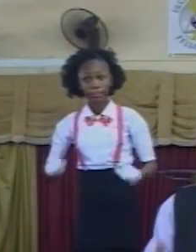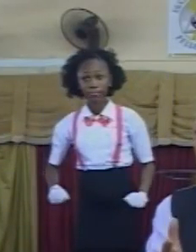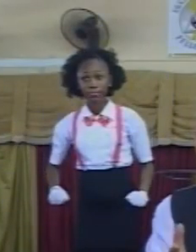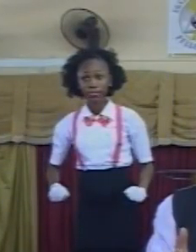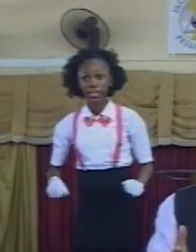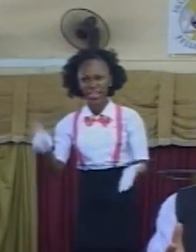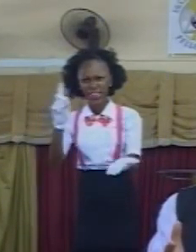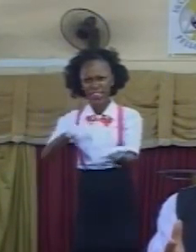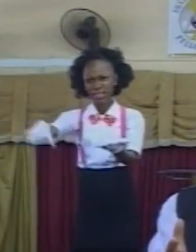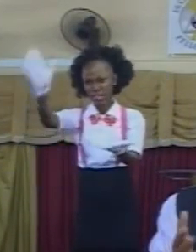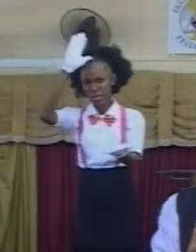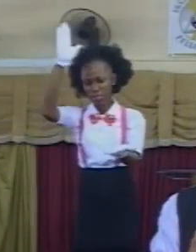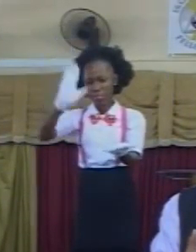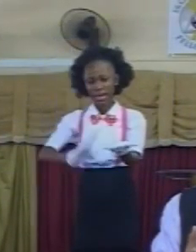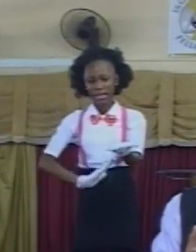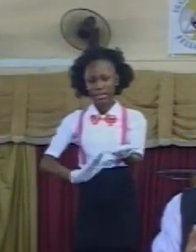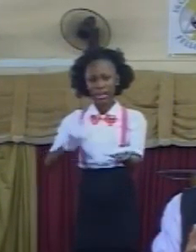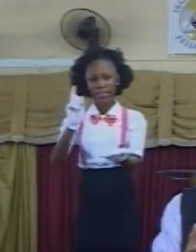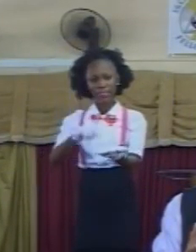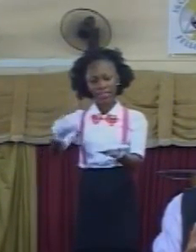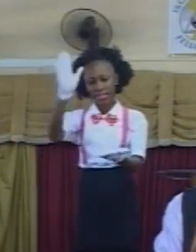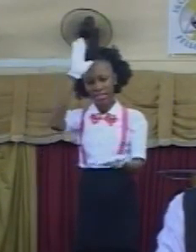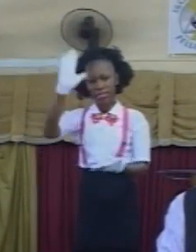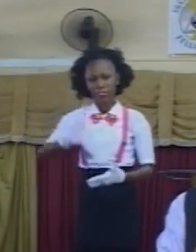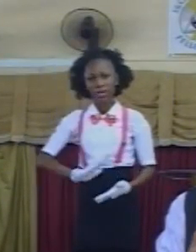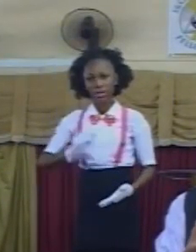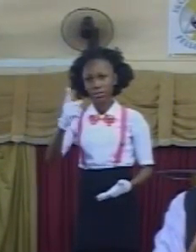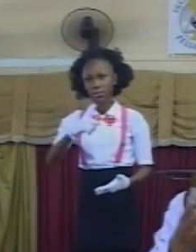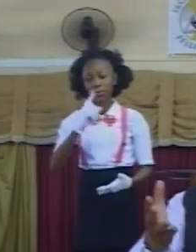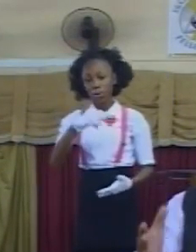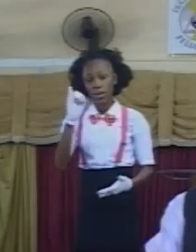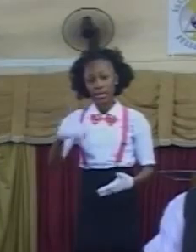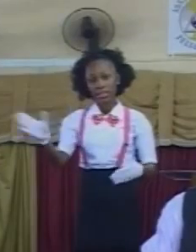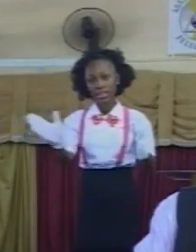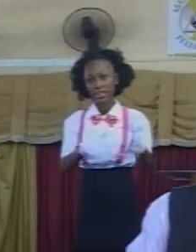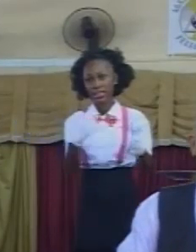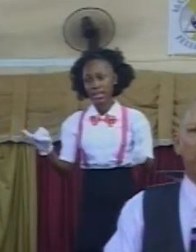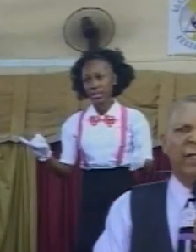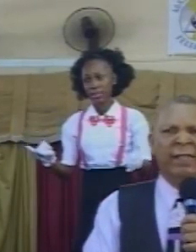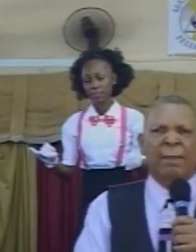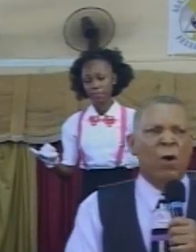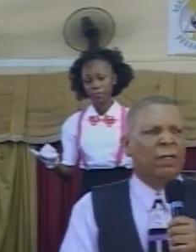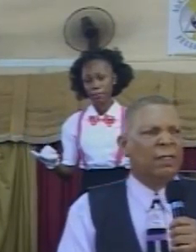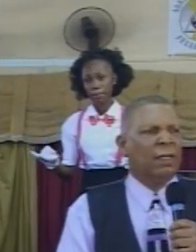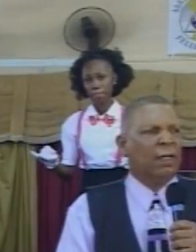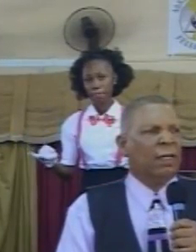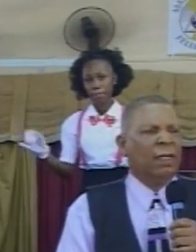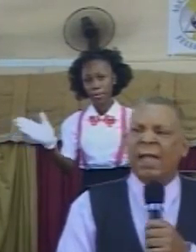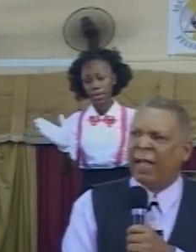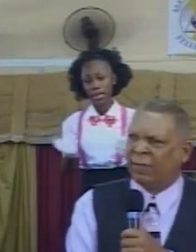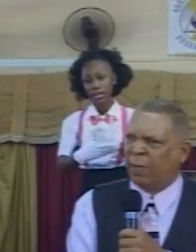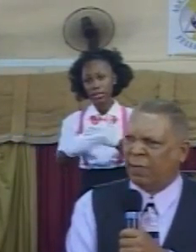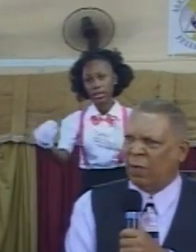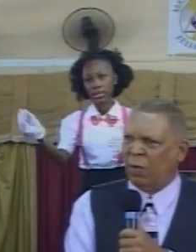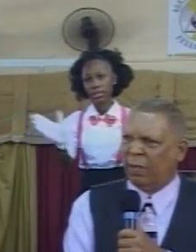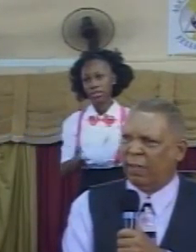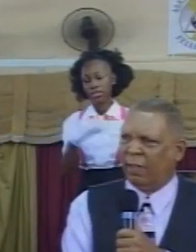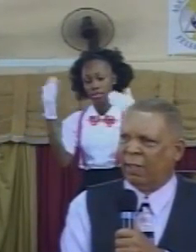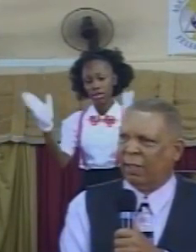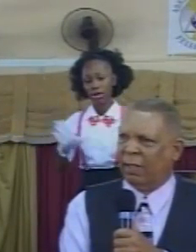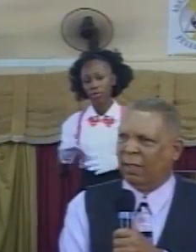Because this man who's singing, the lead singer for that group, the Supreme Angel, Slim Hunt, he died some years